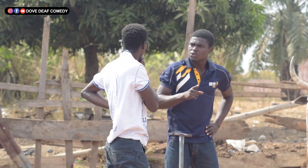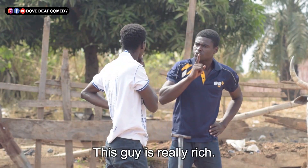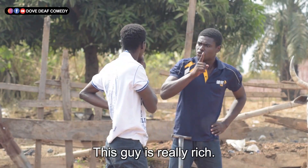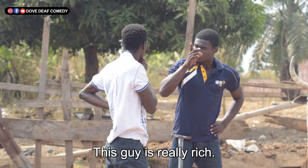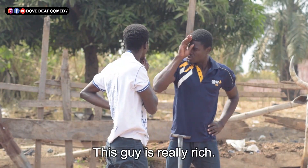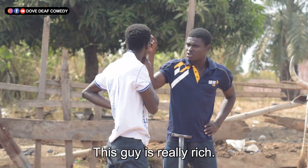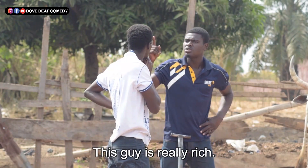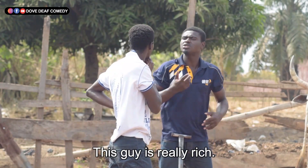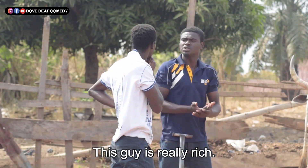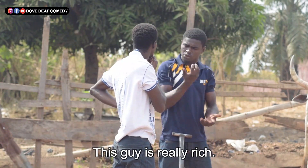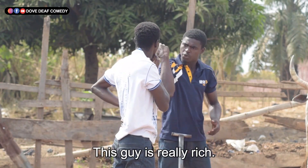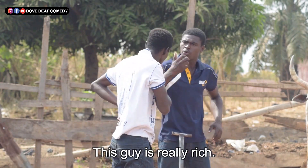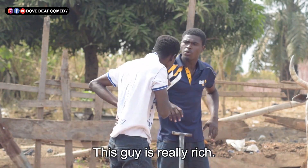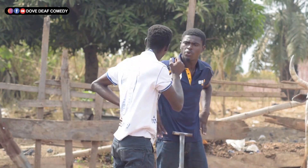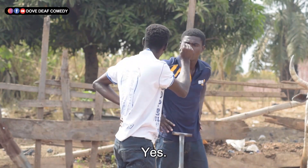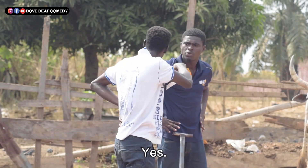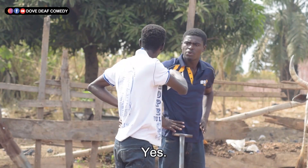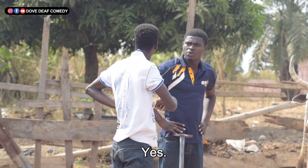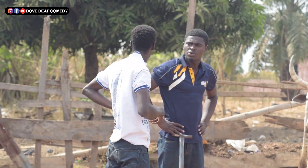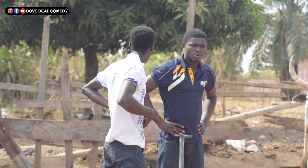This guy is really rich. Yes.